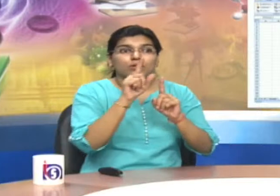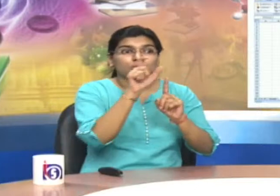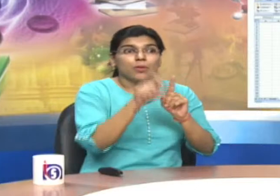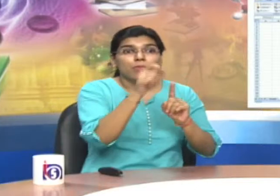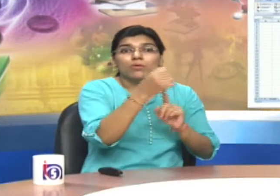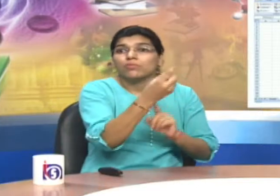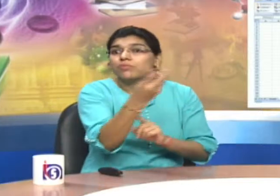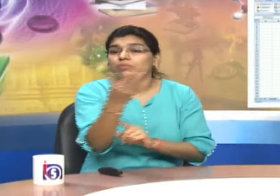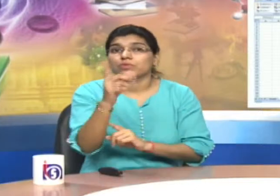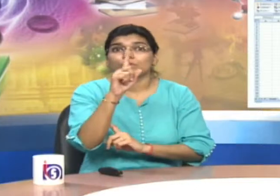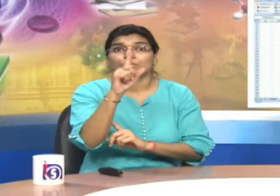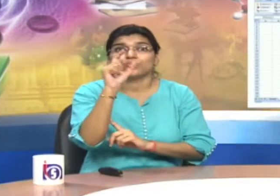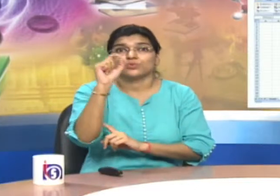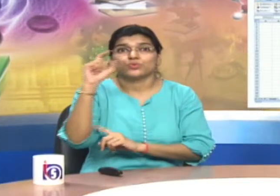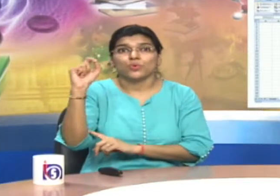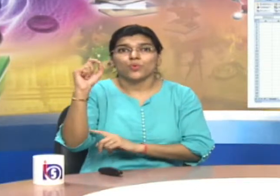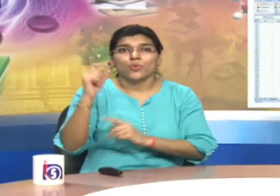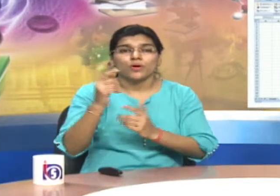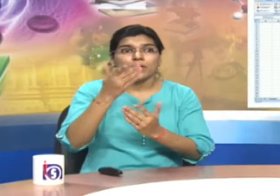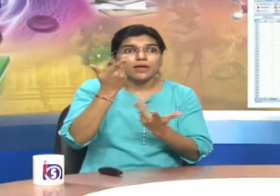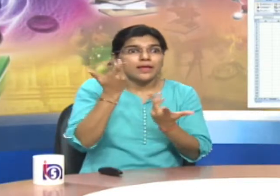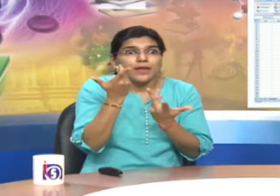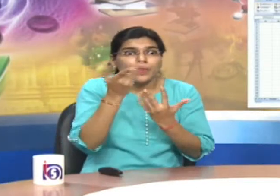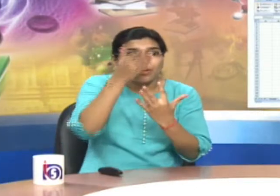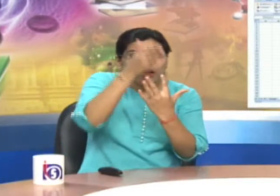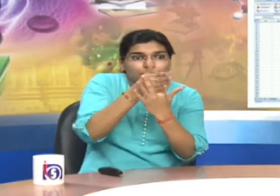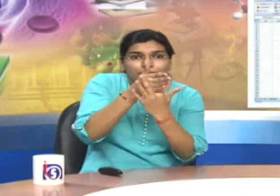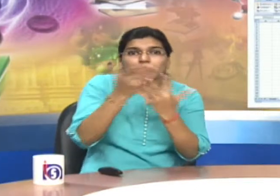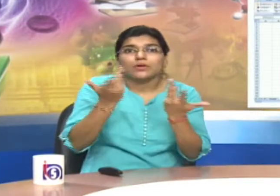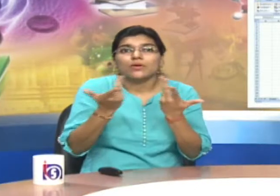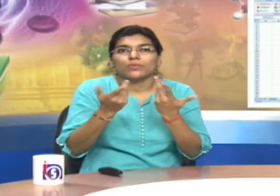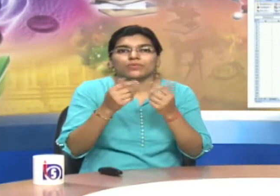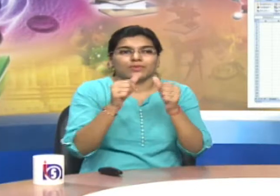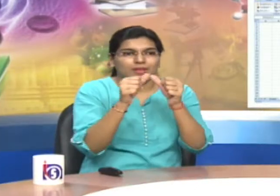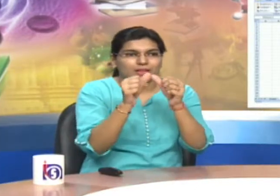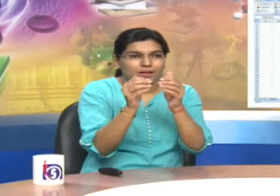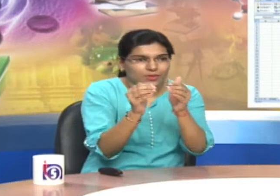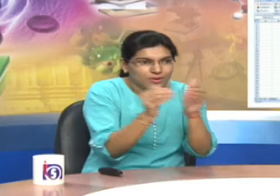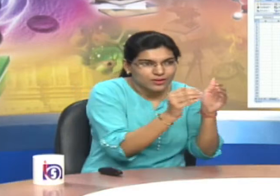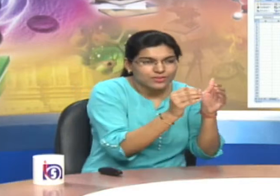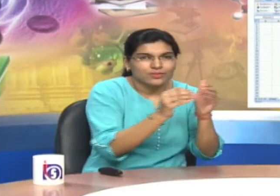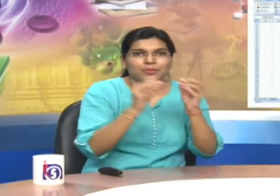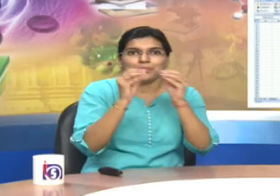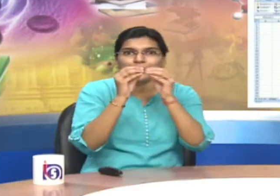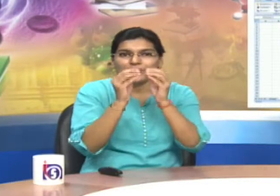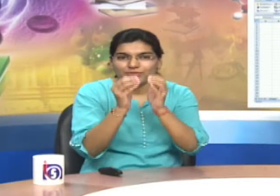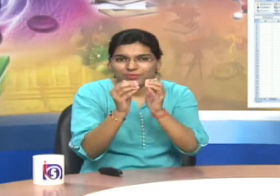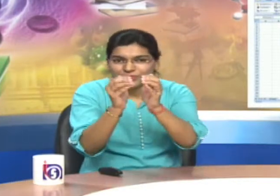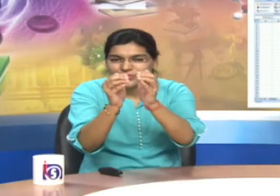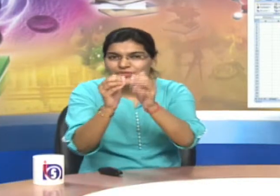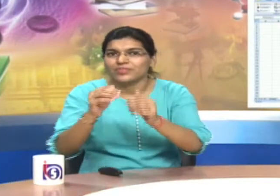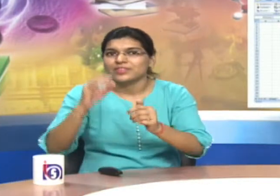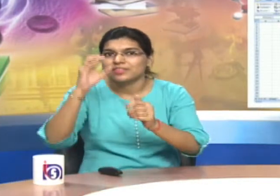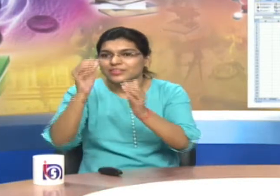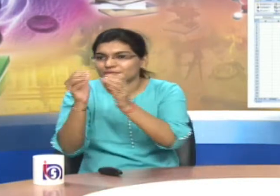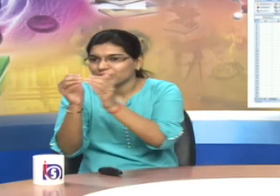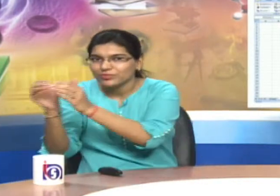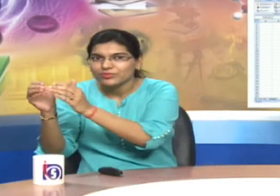class, more than 100, or just take one group, then make different groups A,